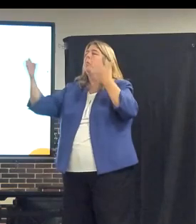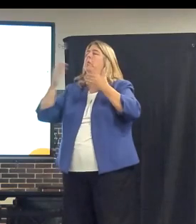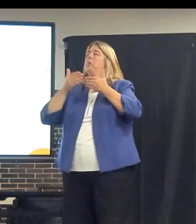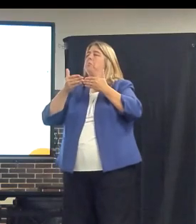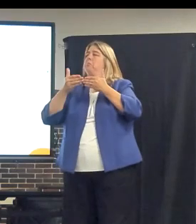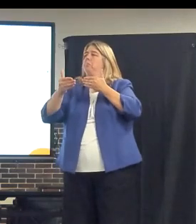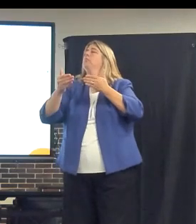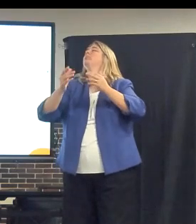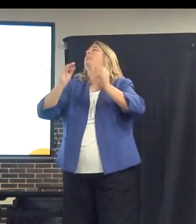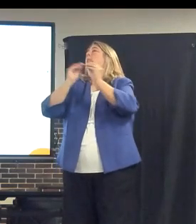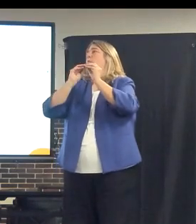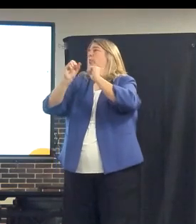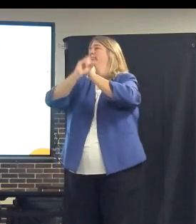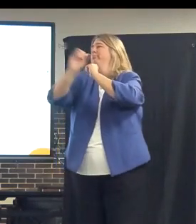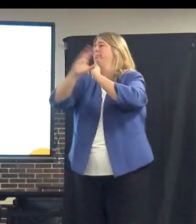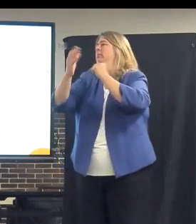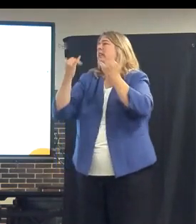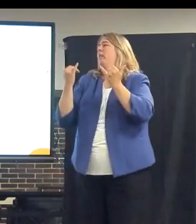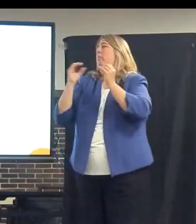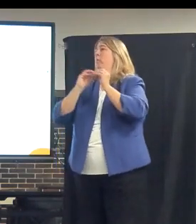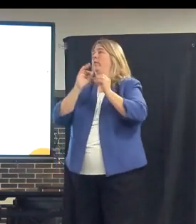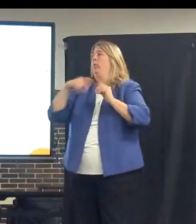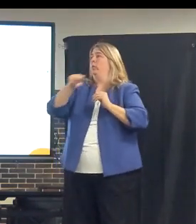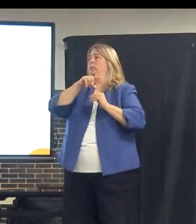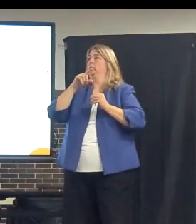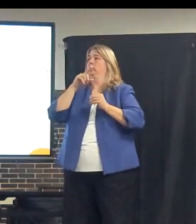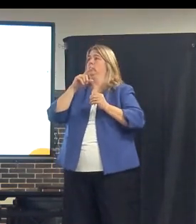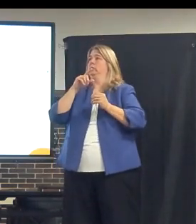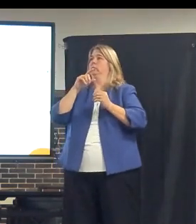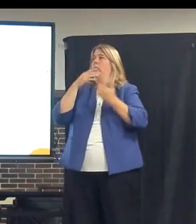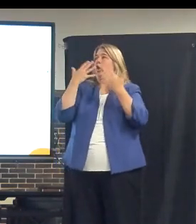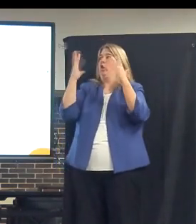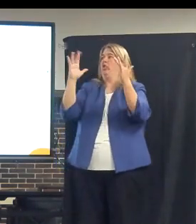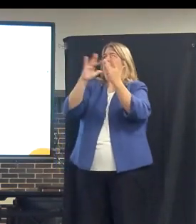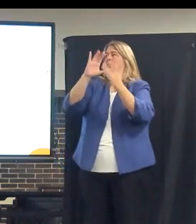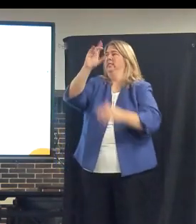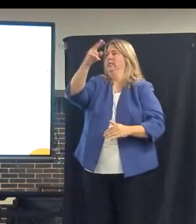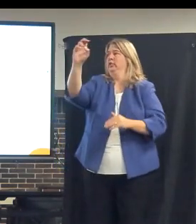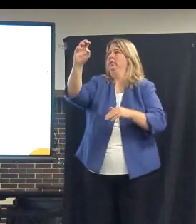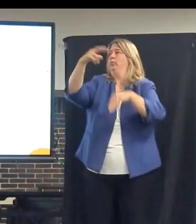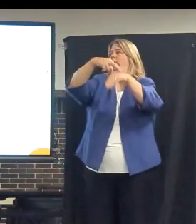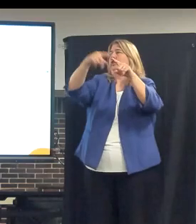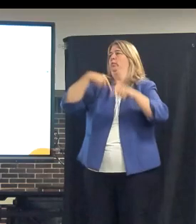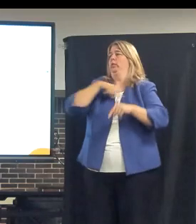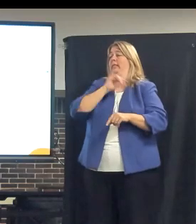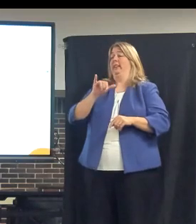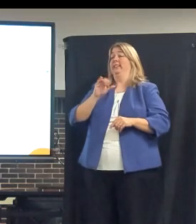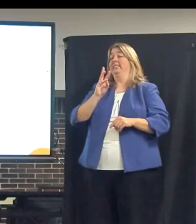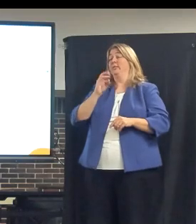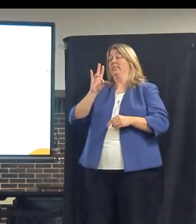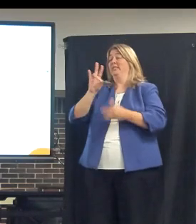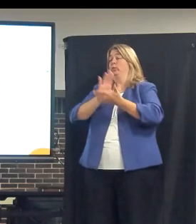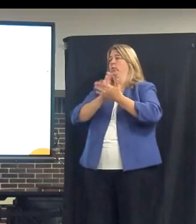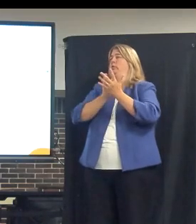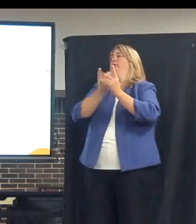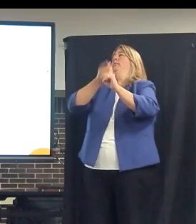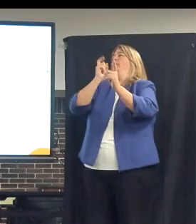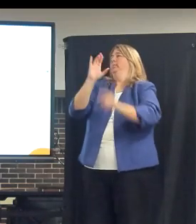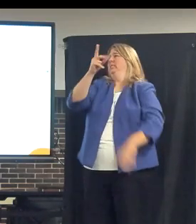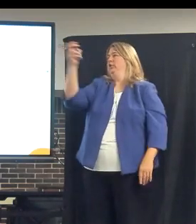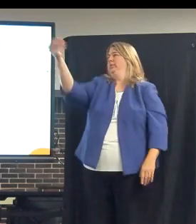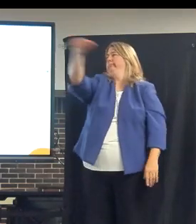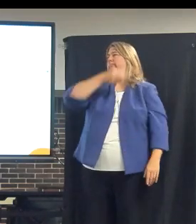having them reviewed by our attorney. But after that soft launch, absolutely, we'll be advertising. We have, like I said,